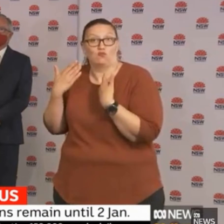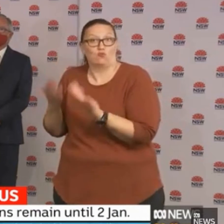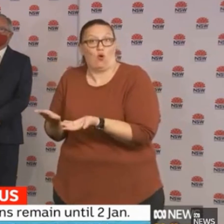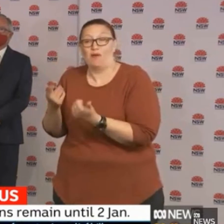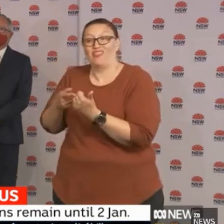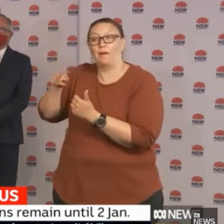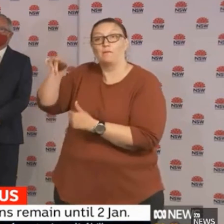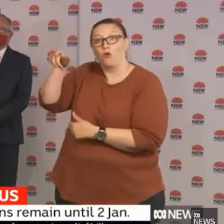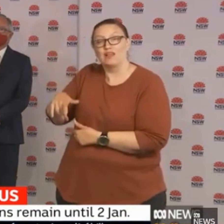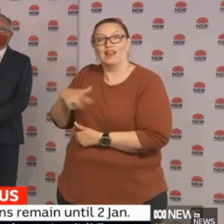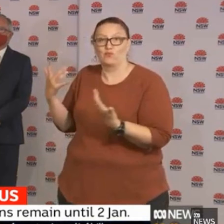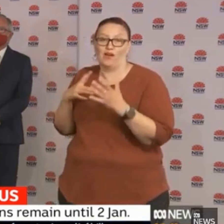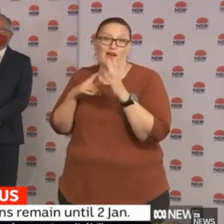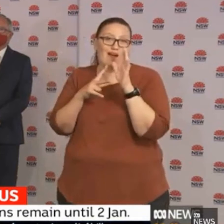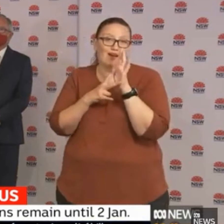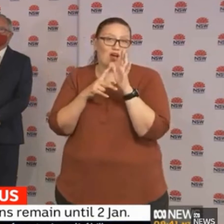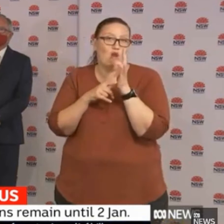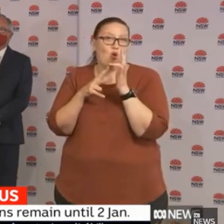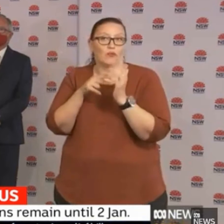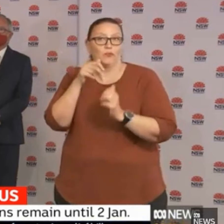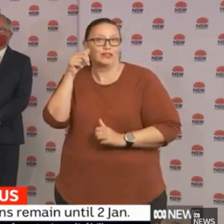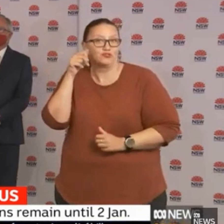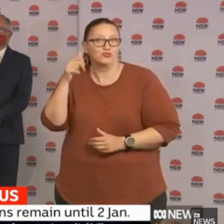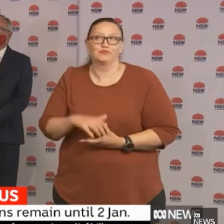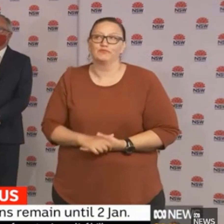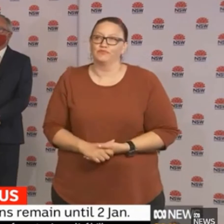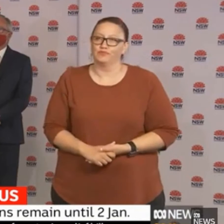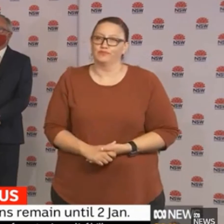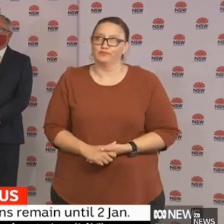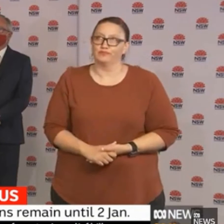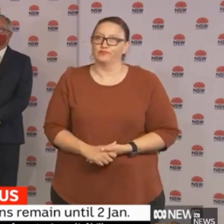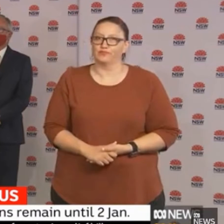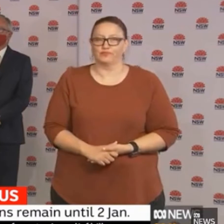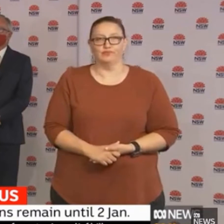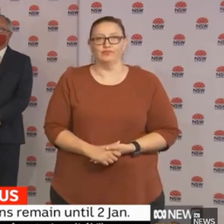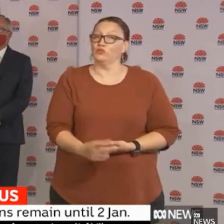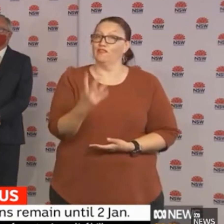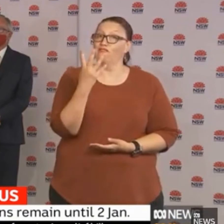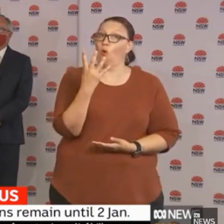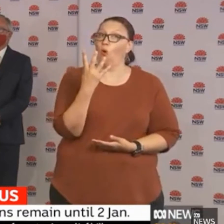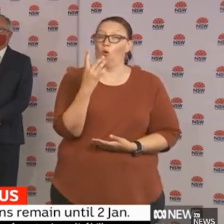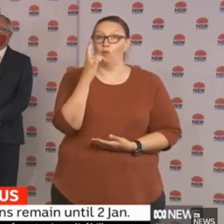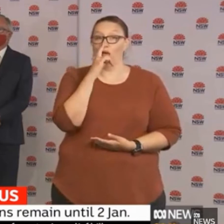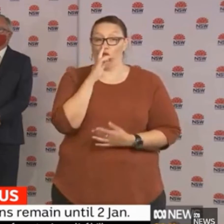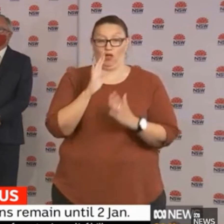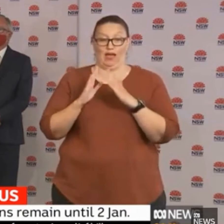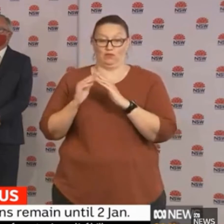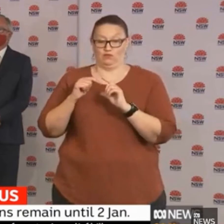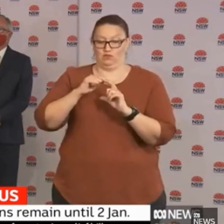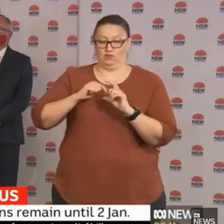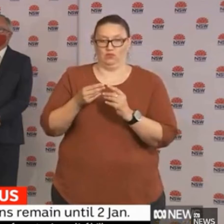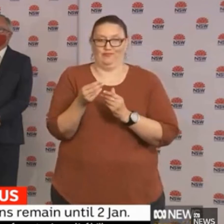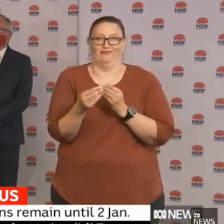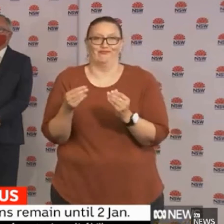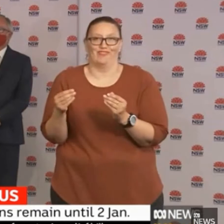within the Avalon Beach area. There are, so in summary, there are 4 household contacts and 1 case that was